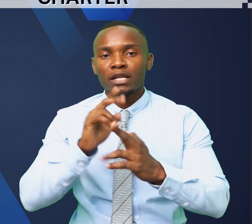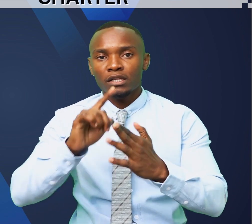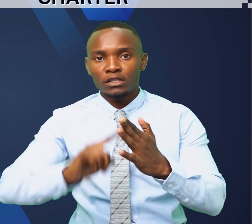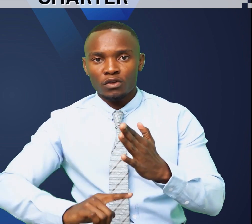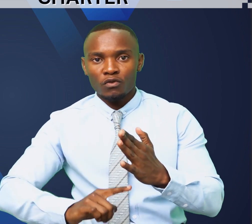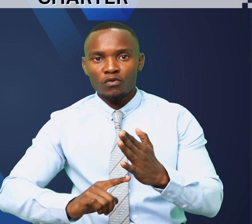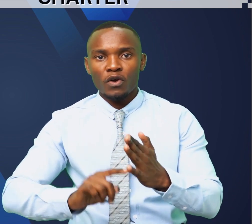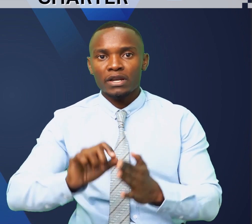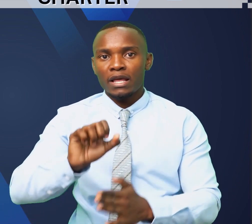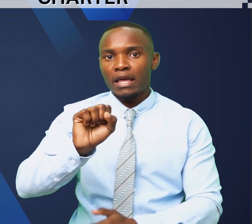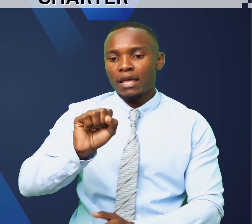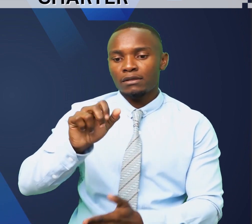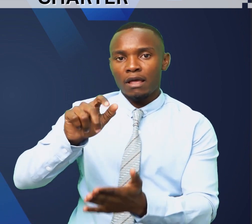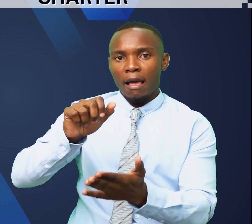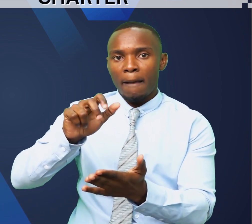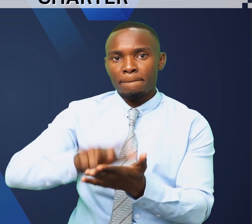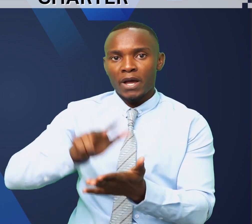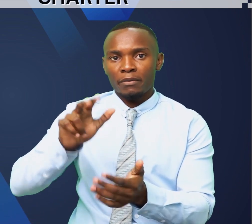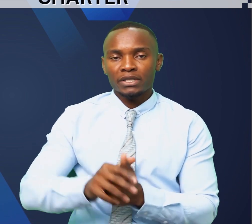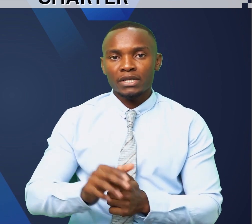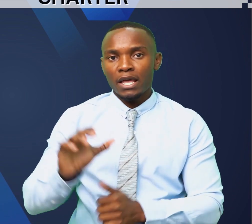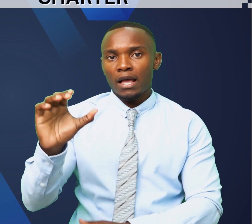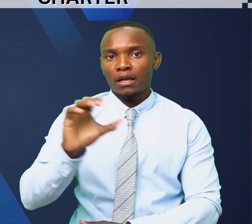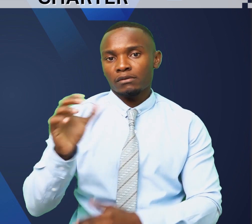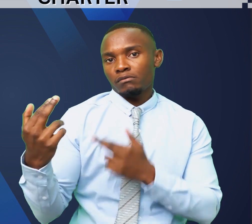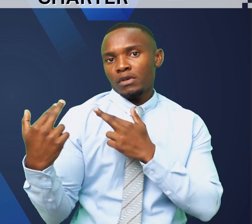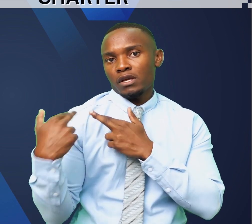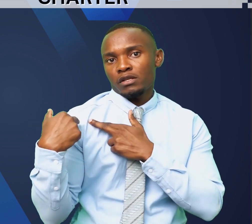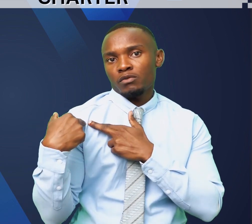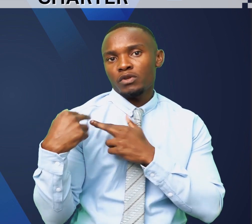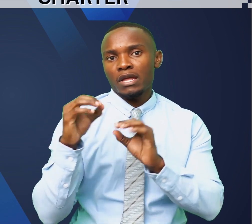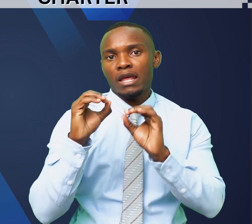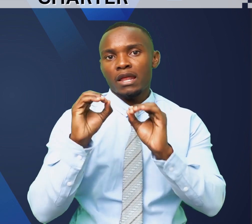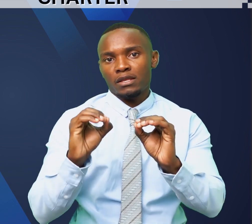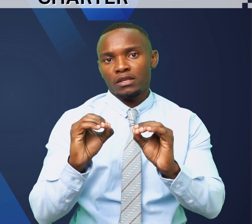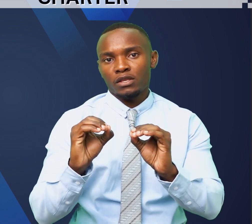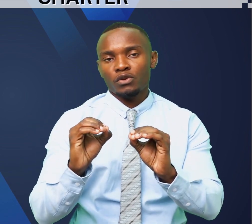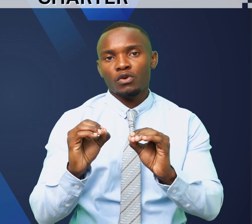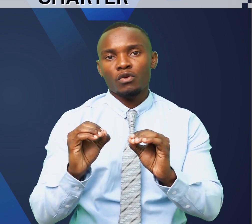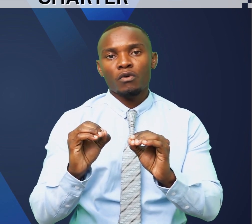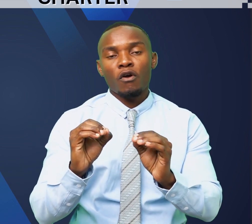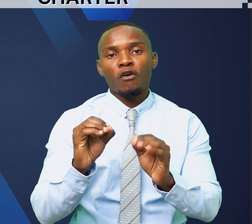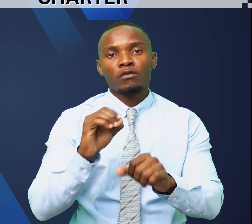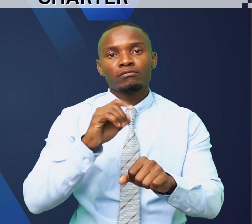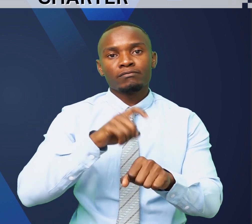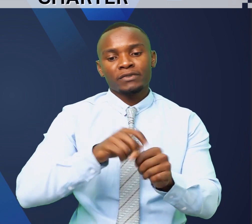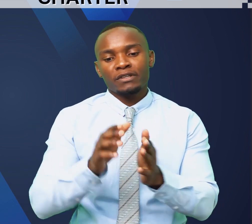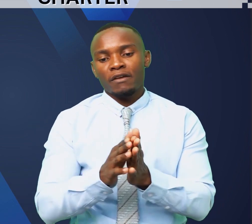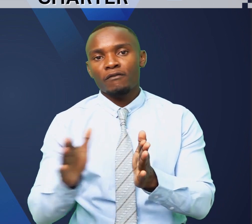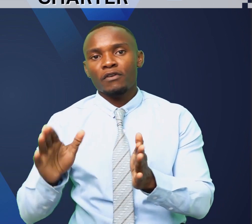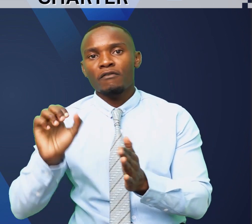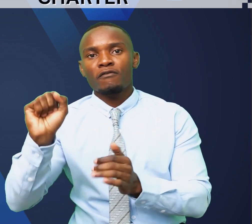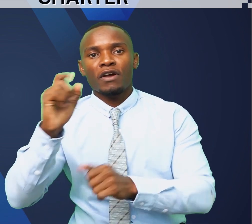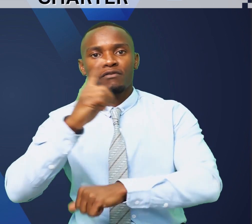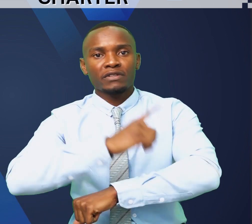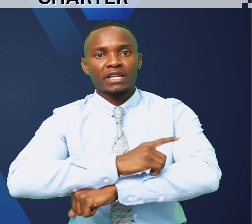permits. Customer obligation none. Timeline: 5 days.